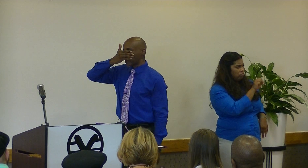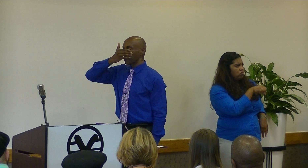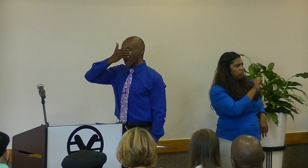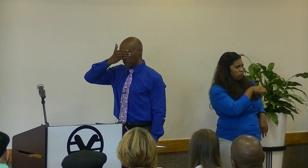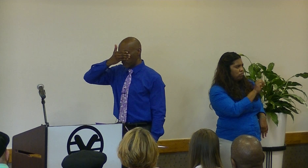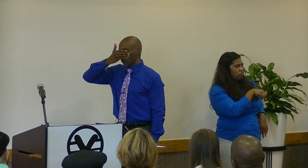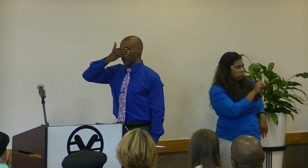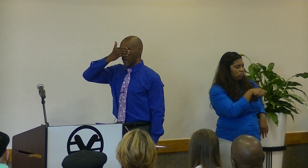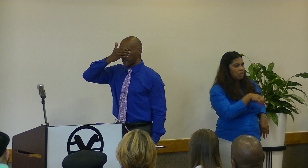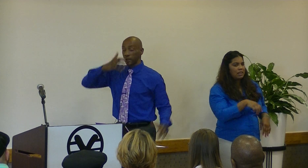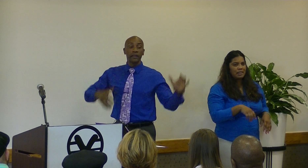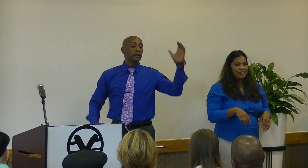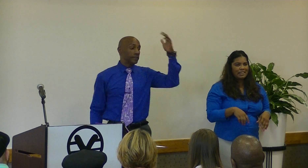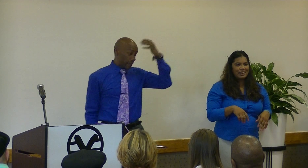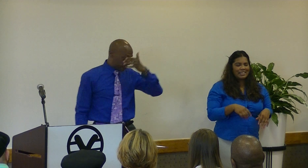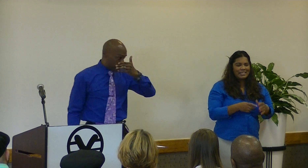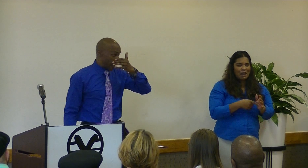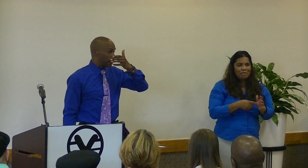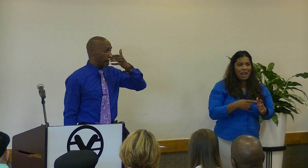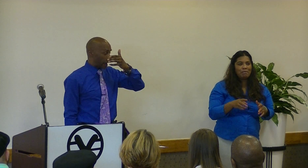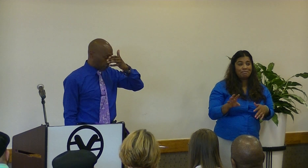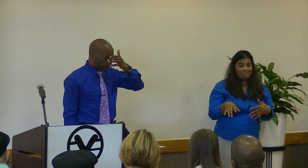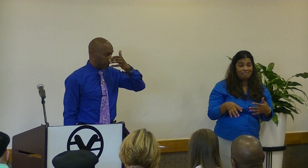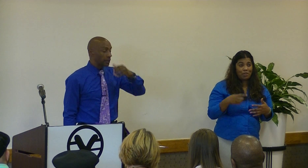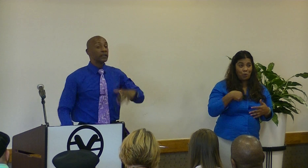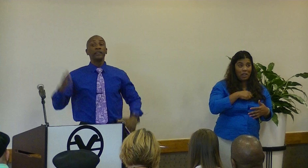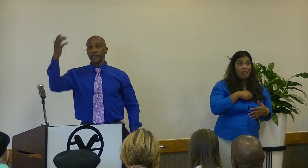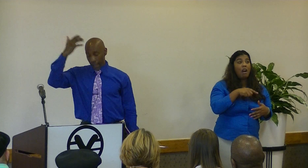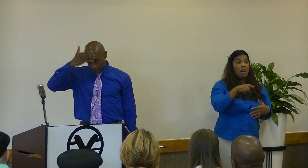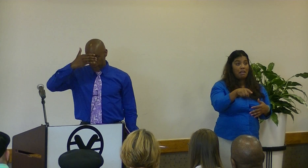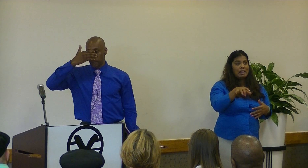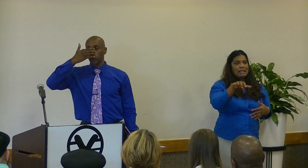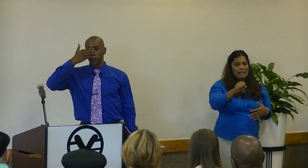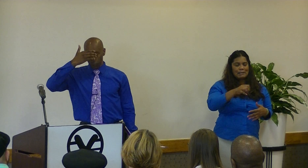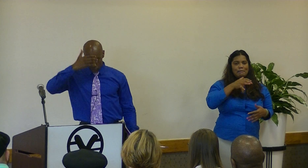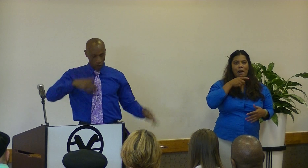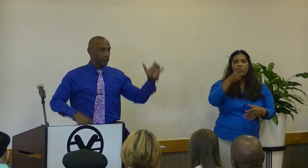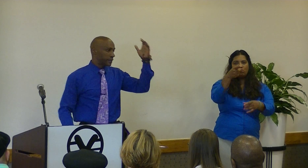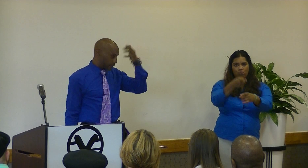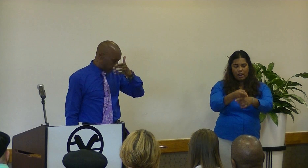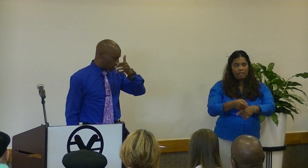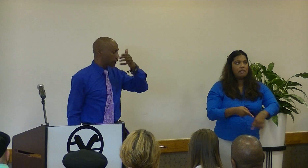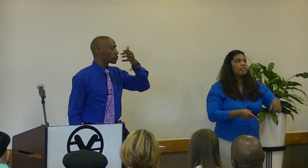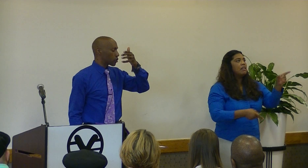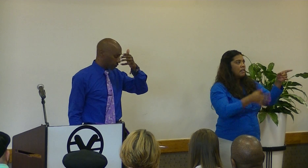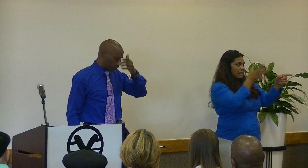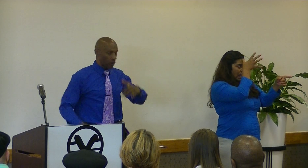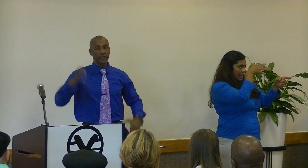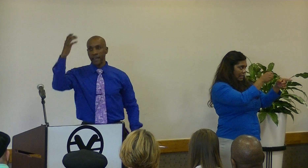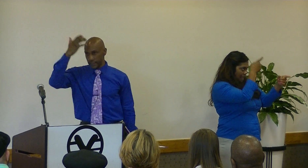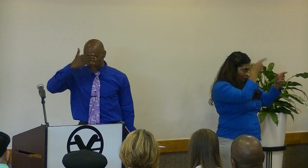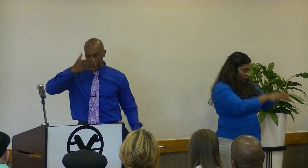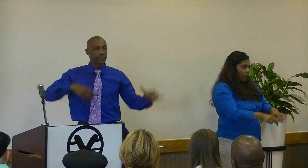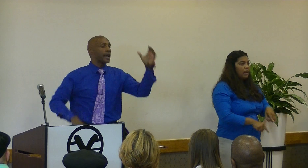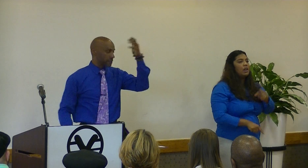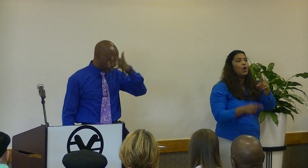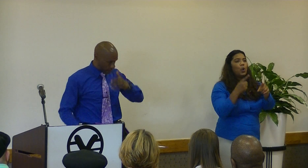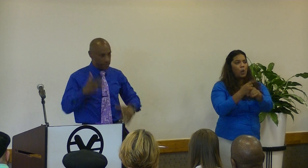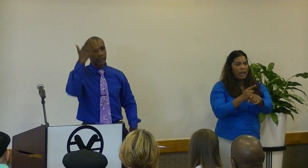says, yes, Mom, you're right. Yes, Dad, I agree. Yes, that's what liberals are. Yes, that's what conservatives are.